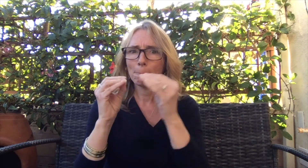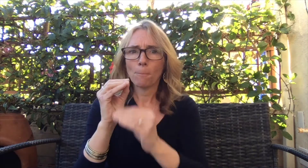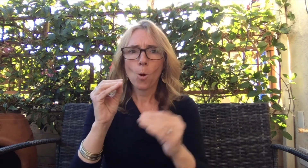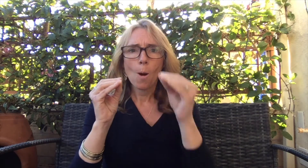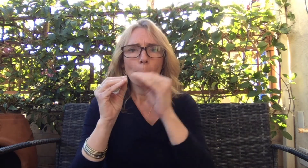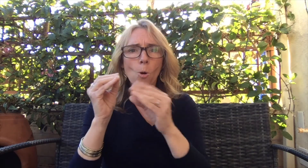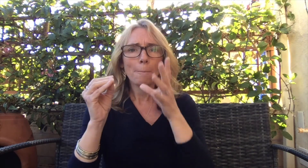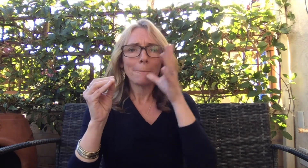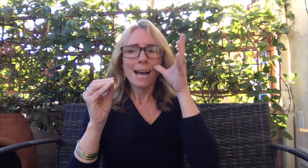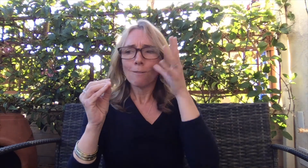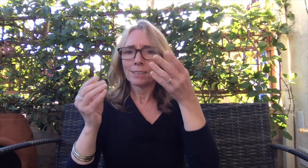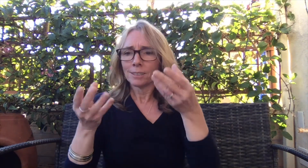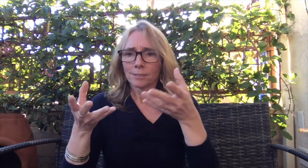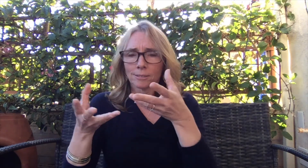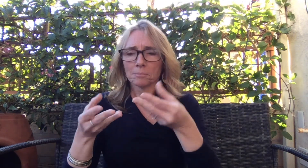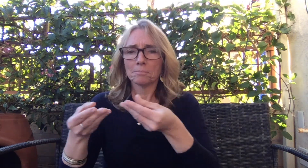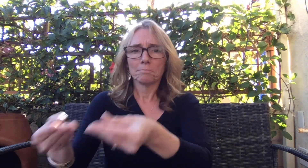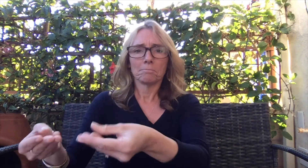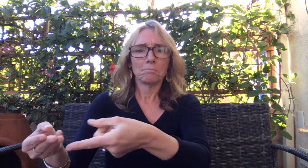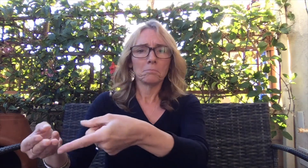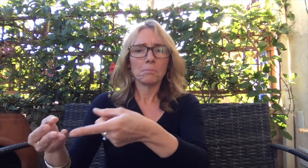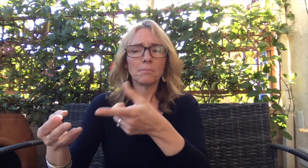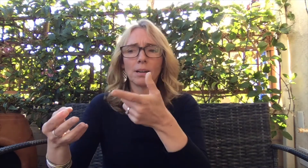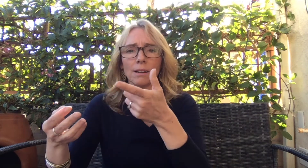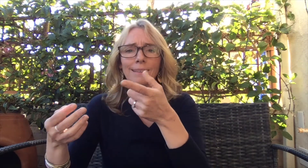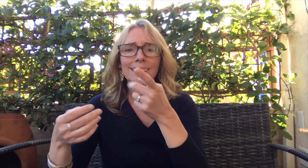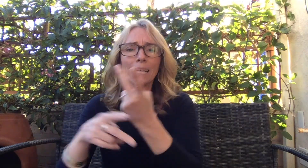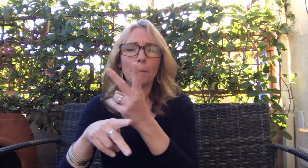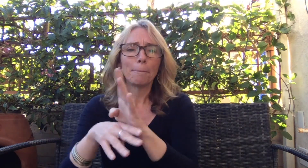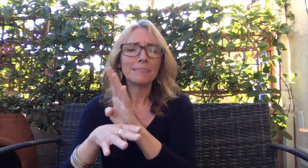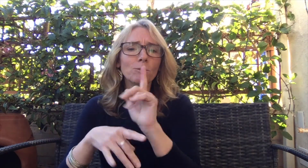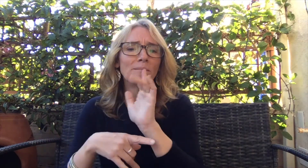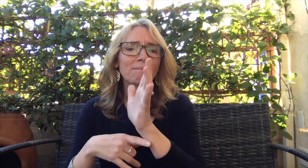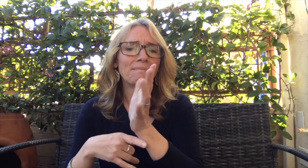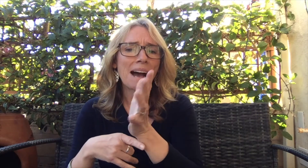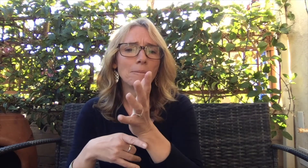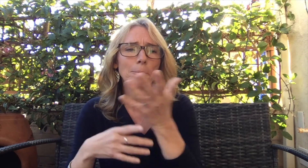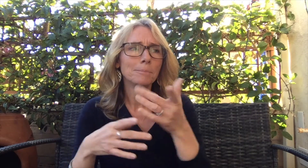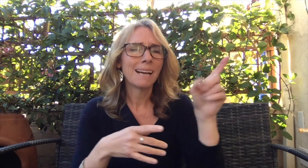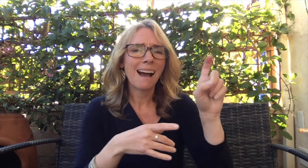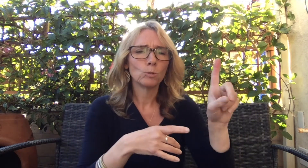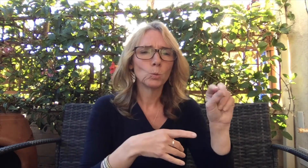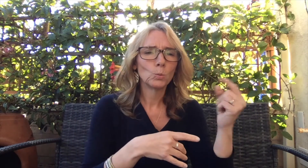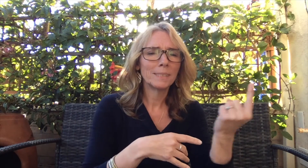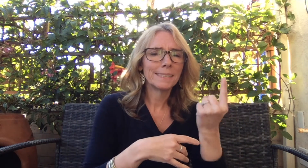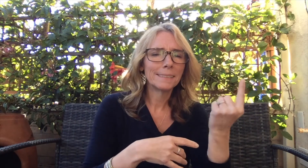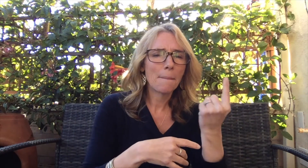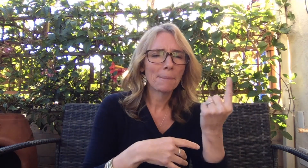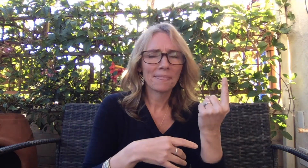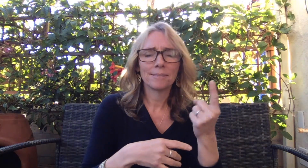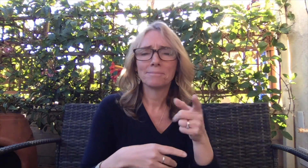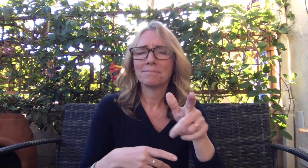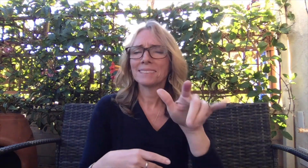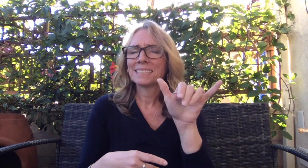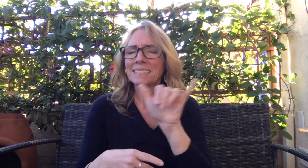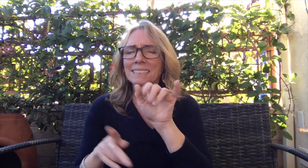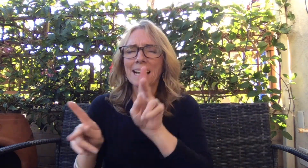Technology is readily out there. Parents have access to that, And sometimes it's utilized to keep a